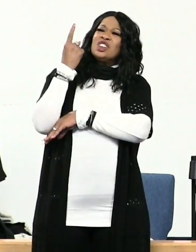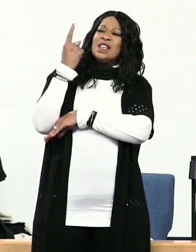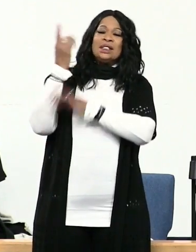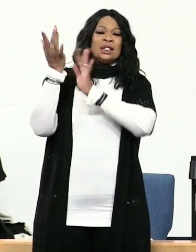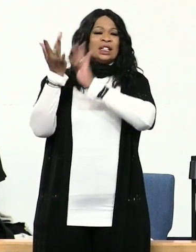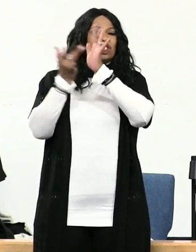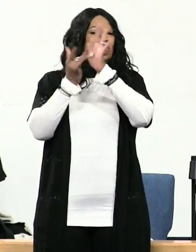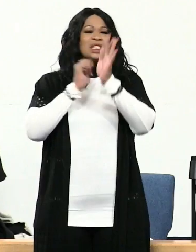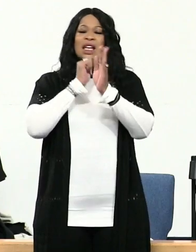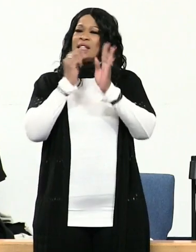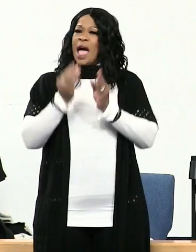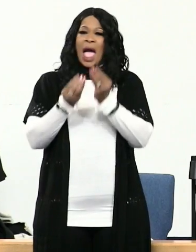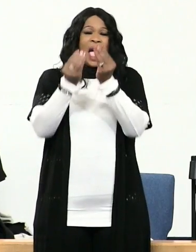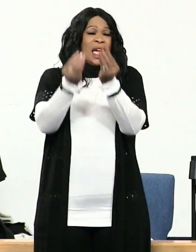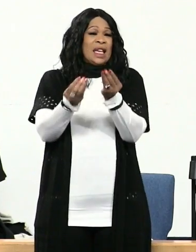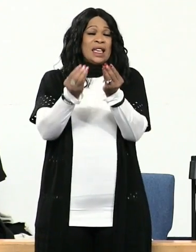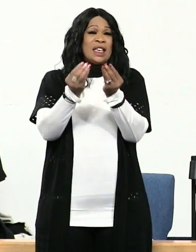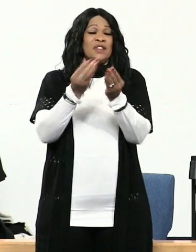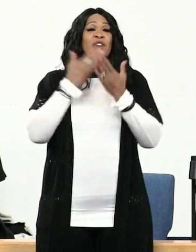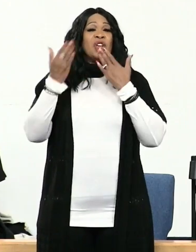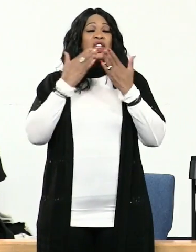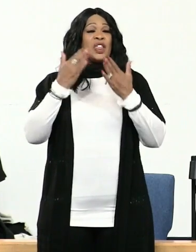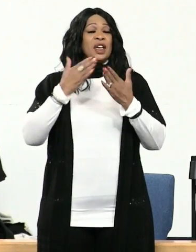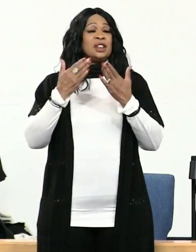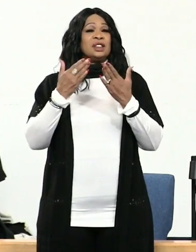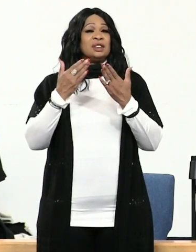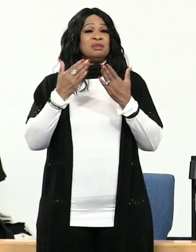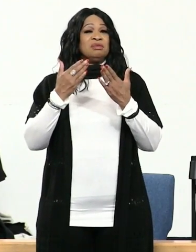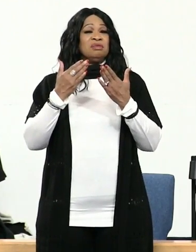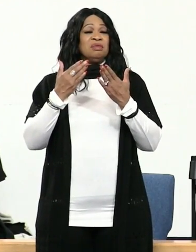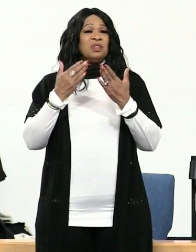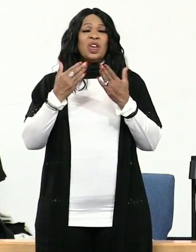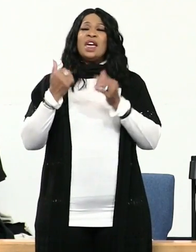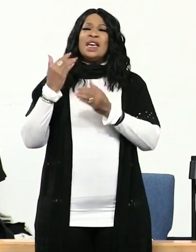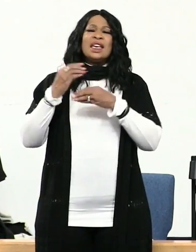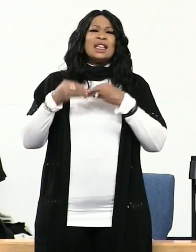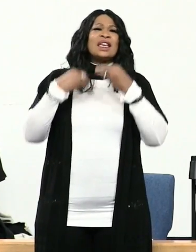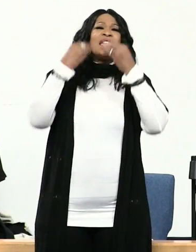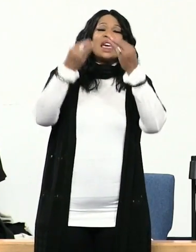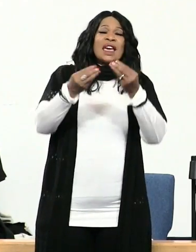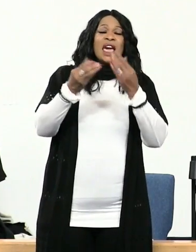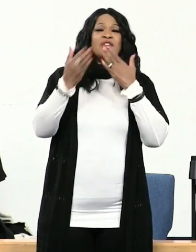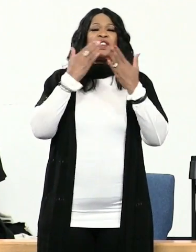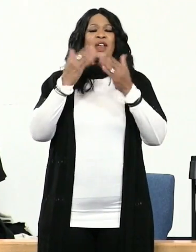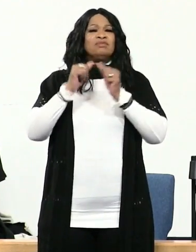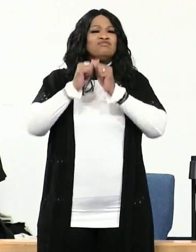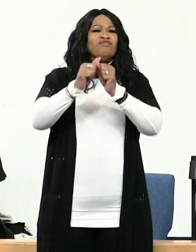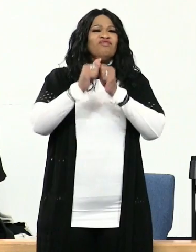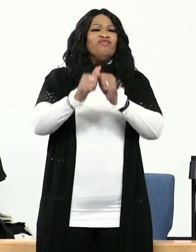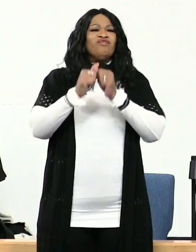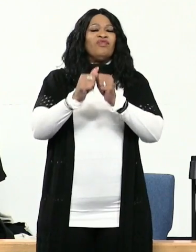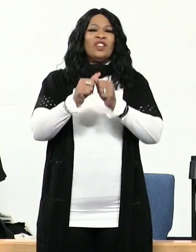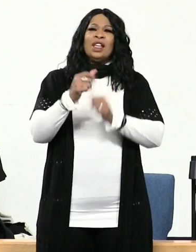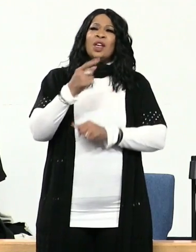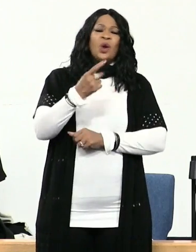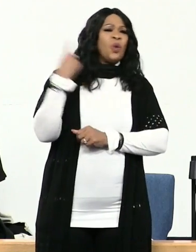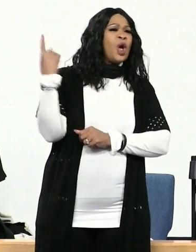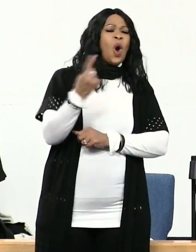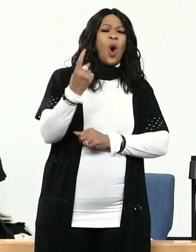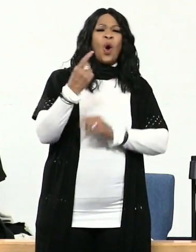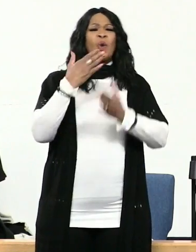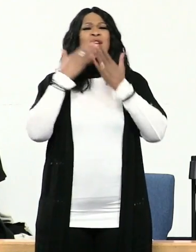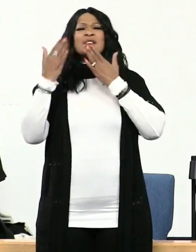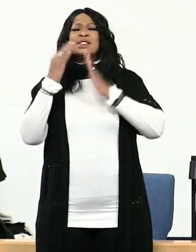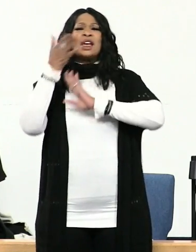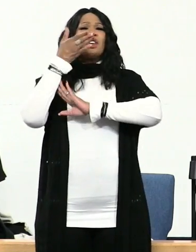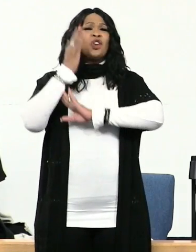give thanks sparingly. No, he gave thanks continually. He always thanked the Father for